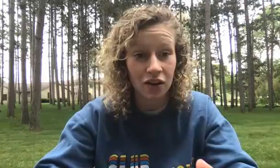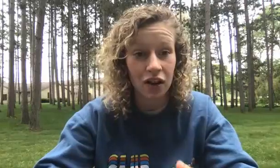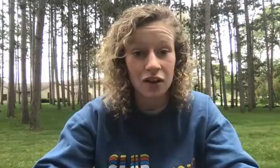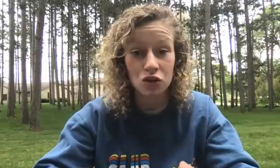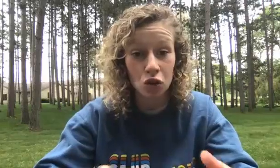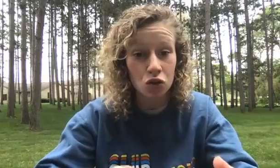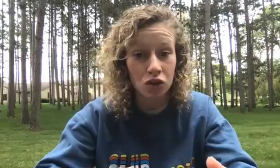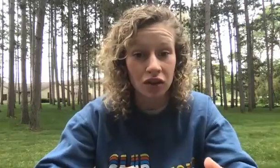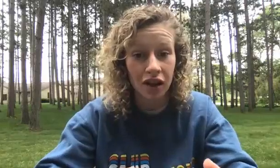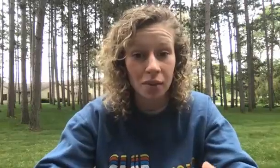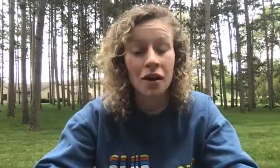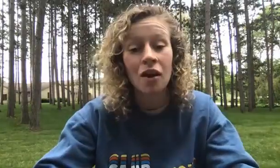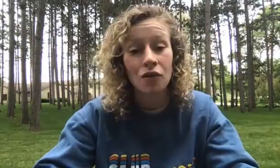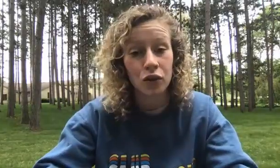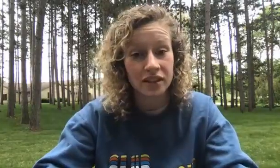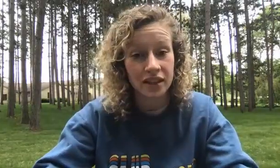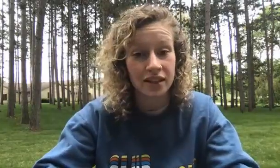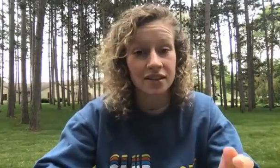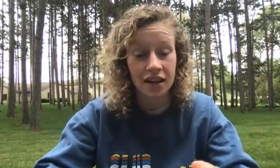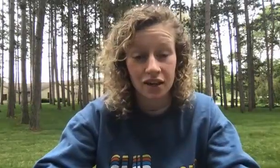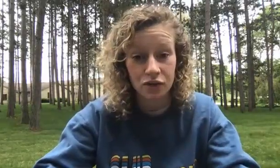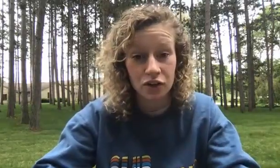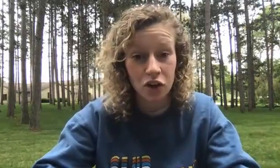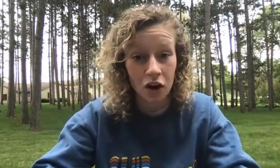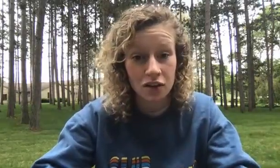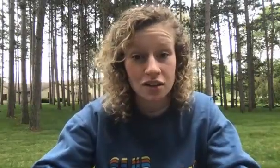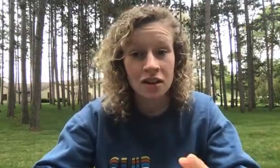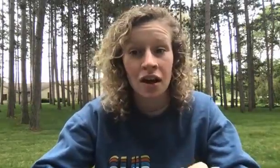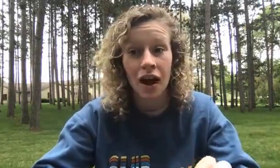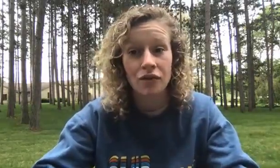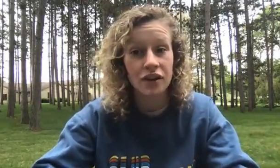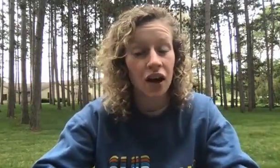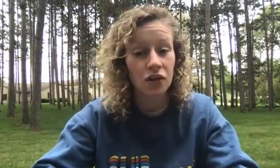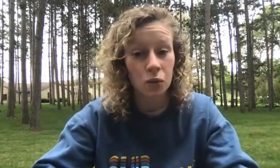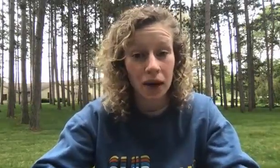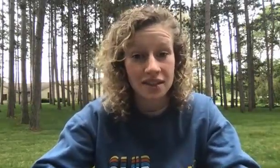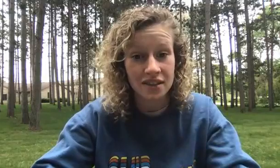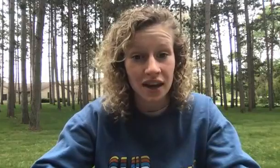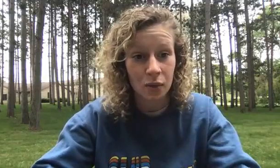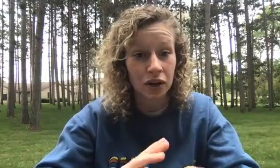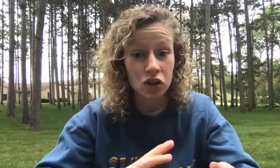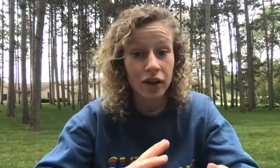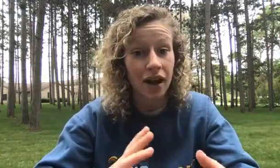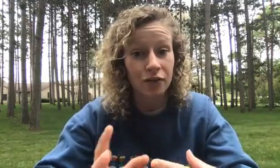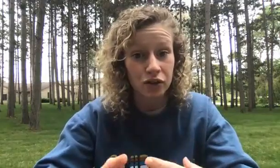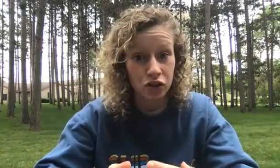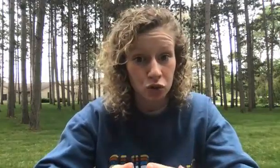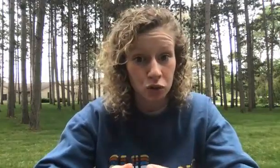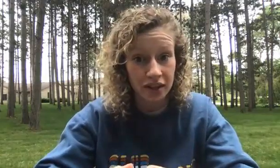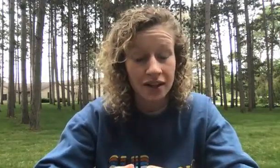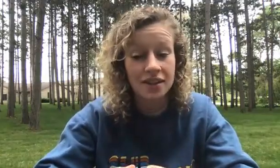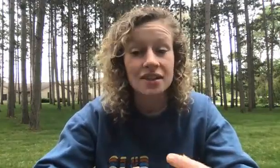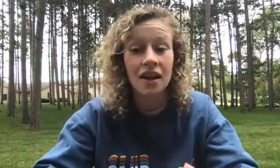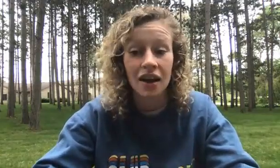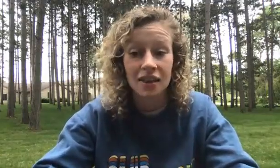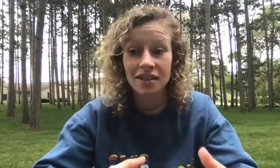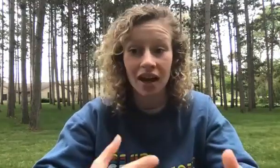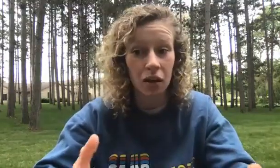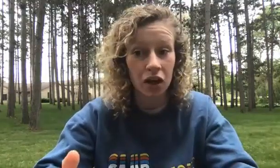a social club for teens and for adults. Every other Wednesday, we're going to try it for 2 weeks and see how it